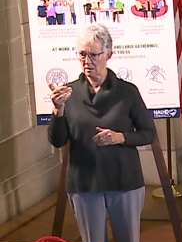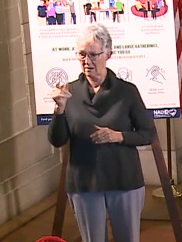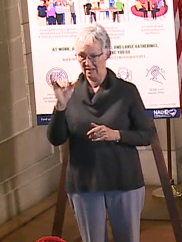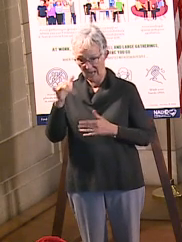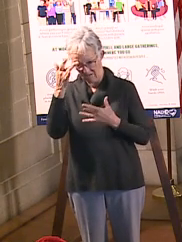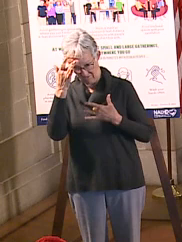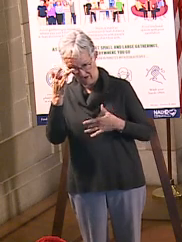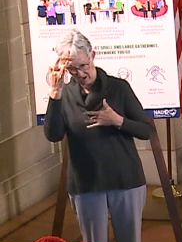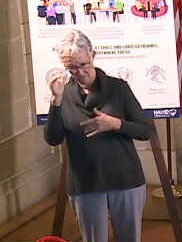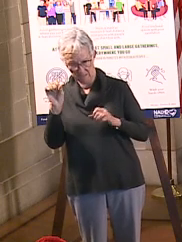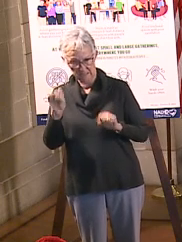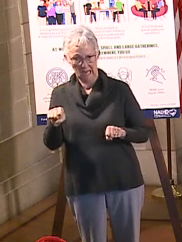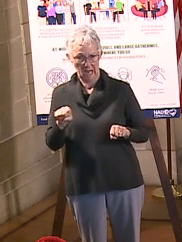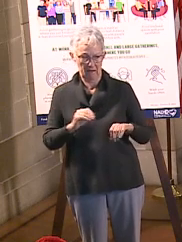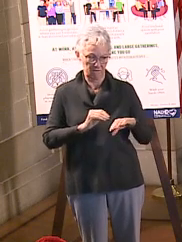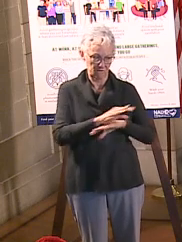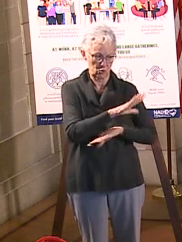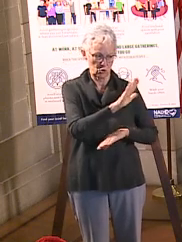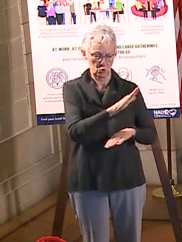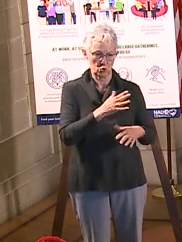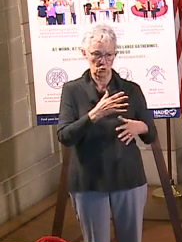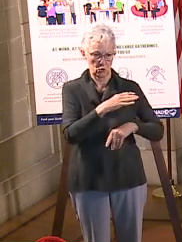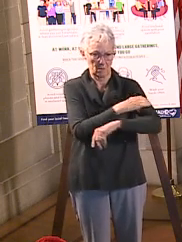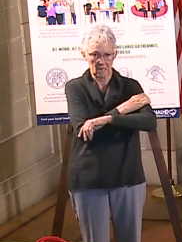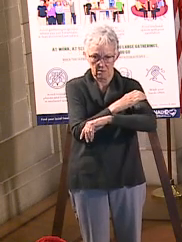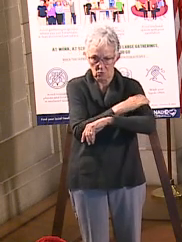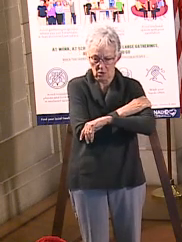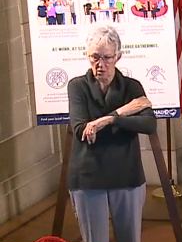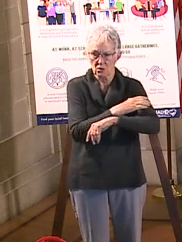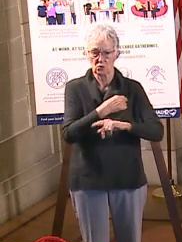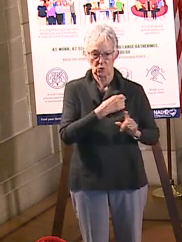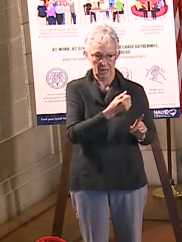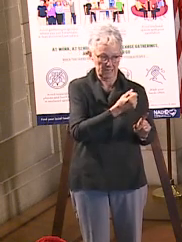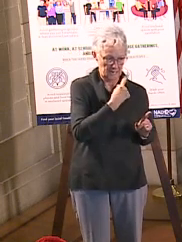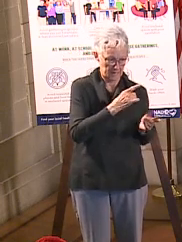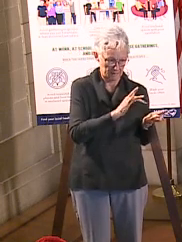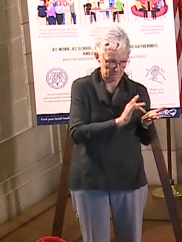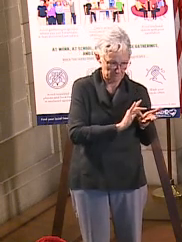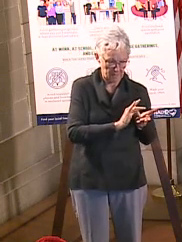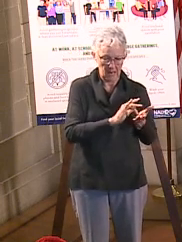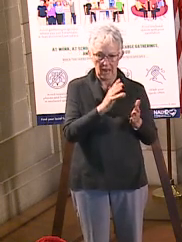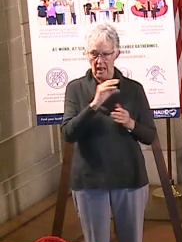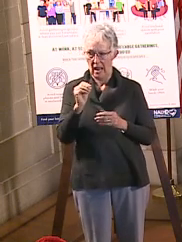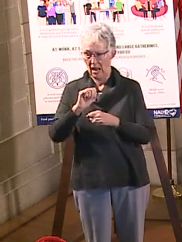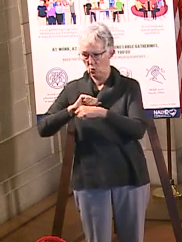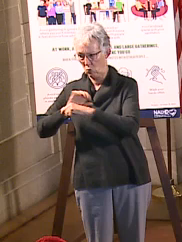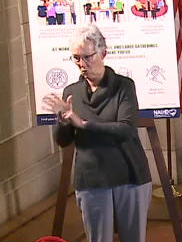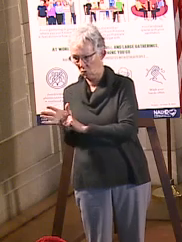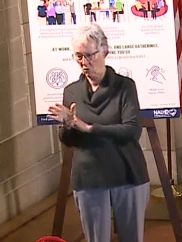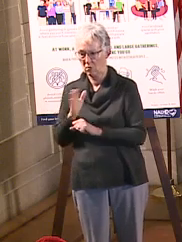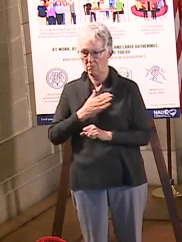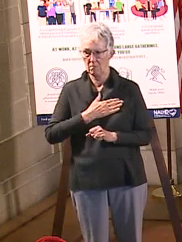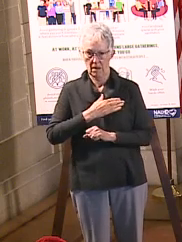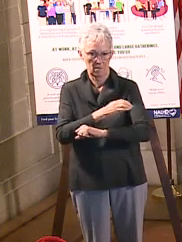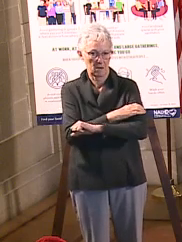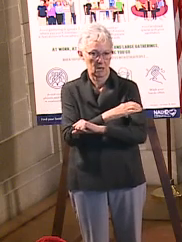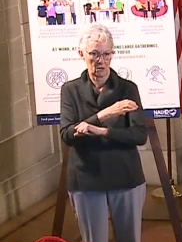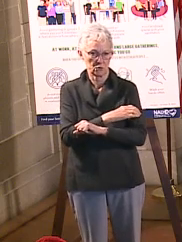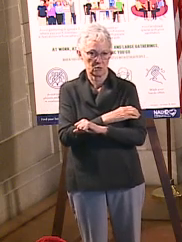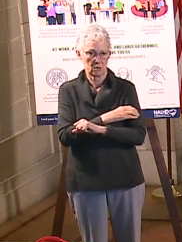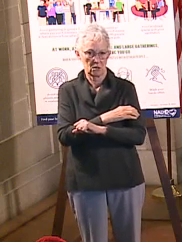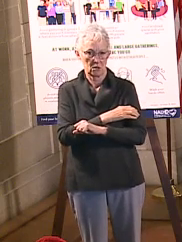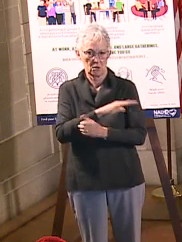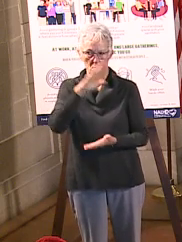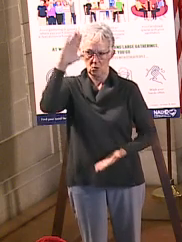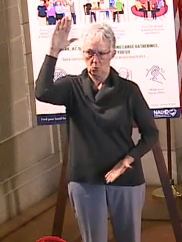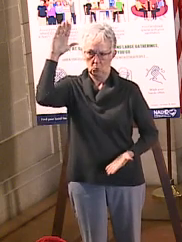pressure. And I think between taking my medication and the coronavirus, it got so low is the only